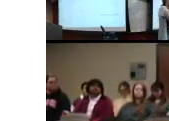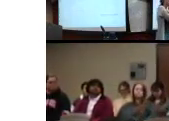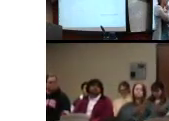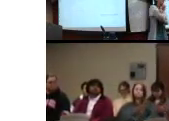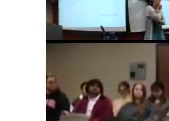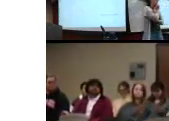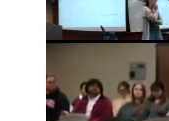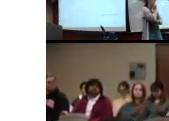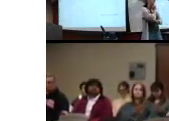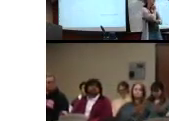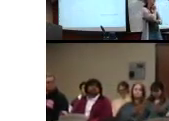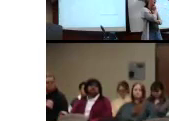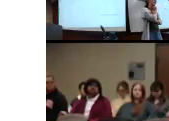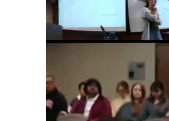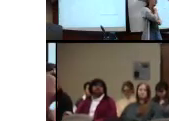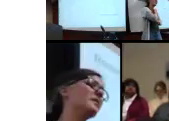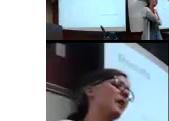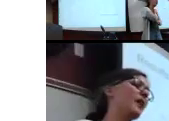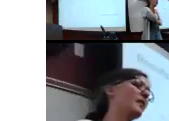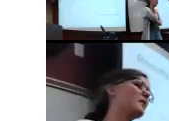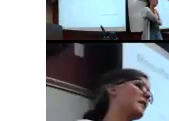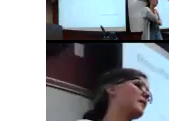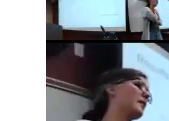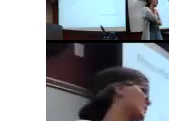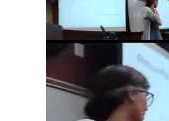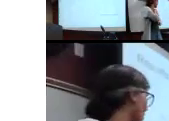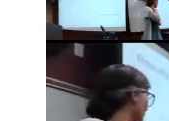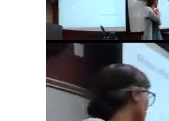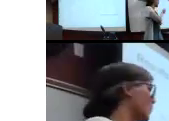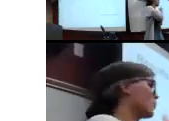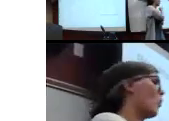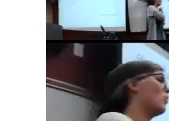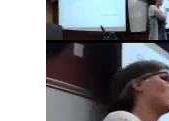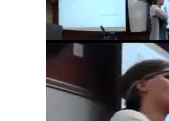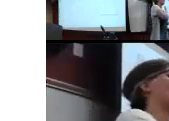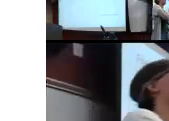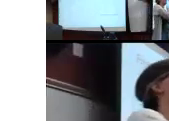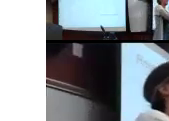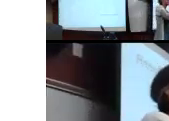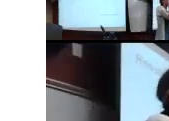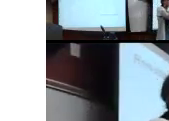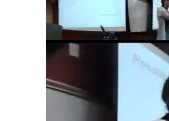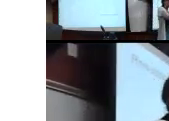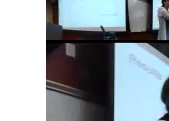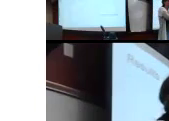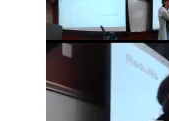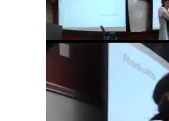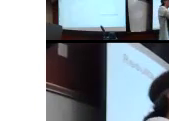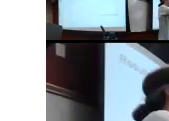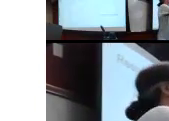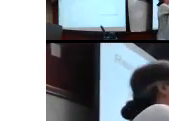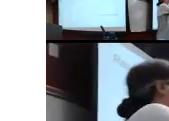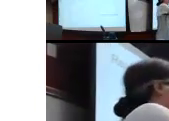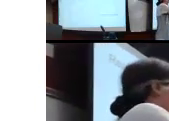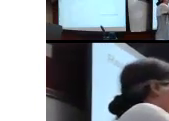to verbalize it into a narrative. I think it is. I think it's a combination because most of the evidence point to